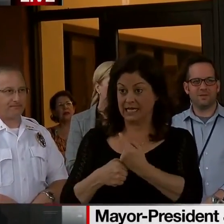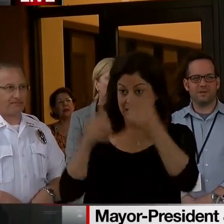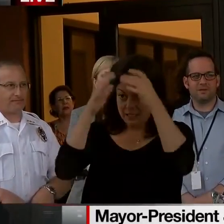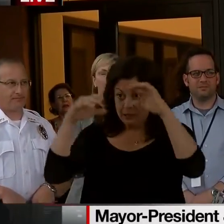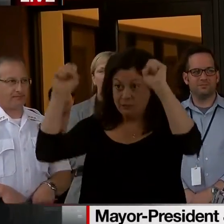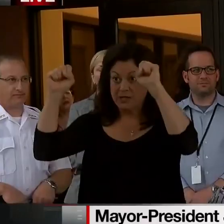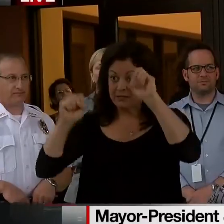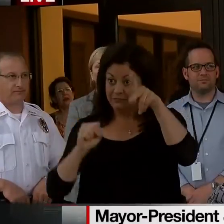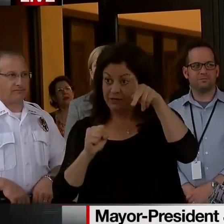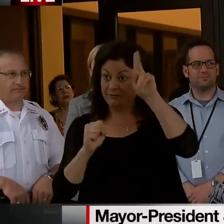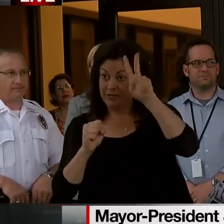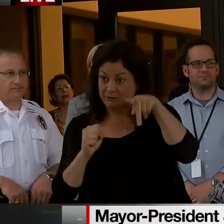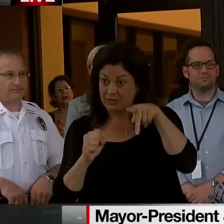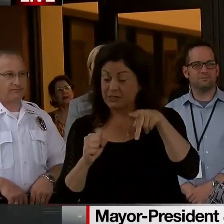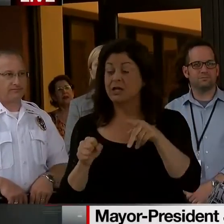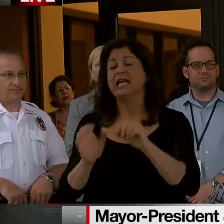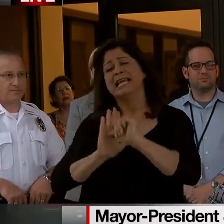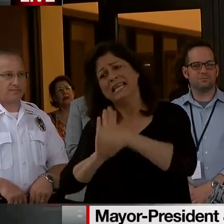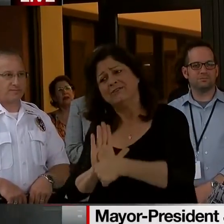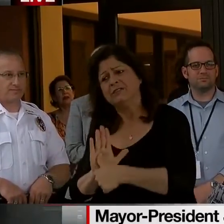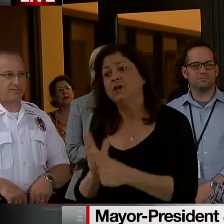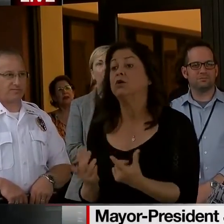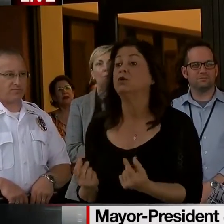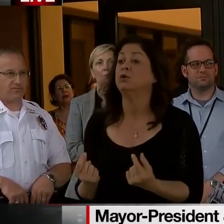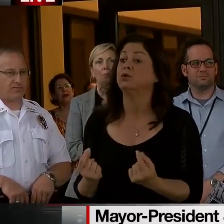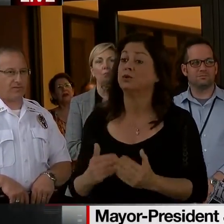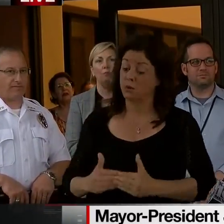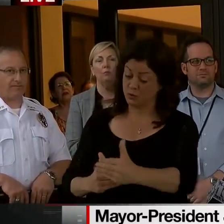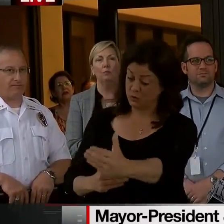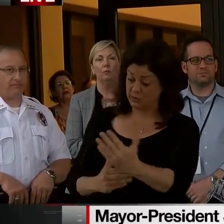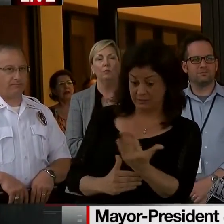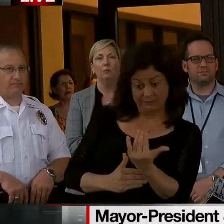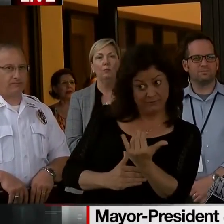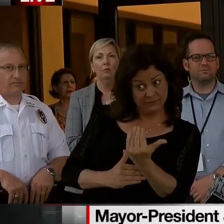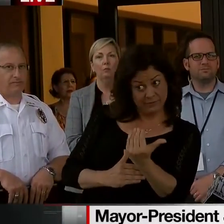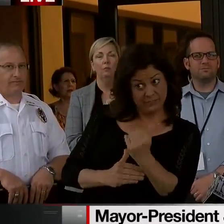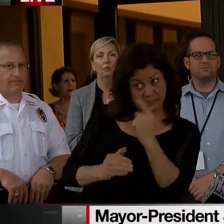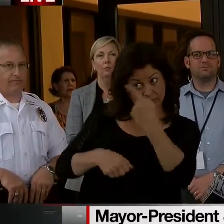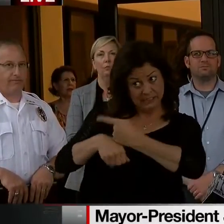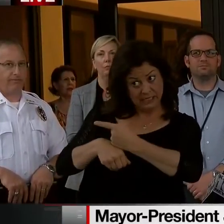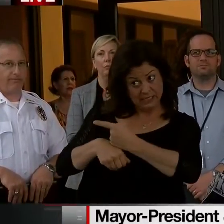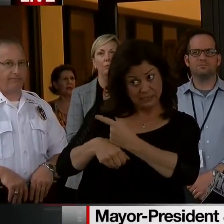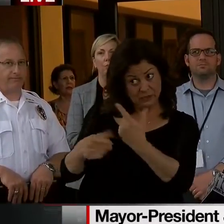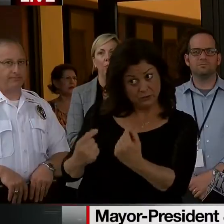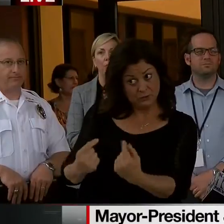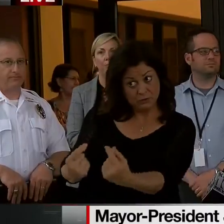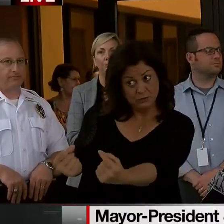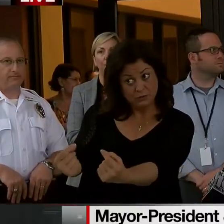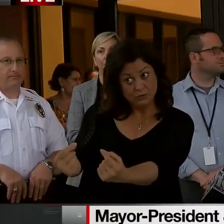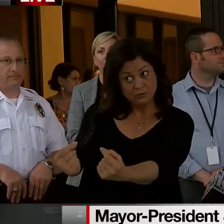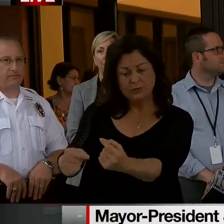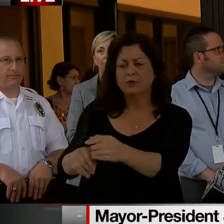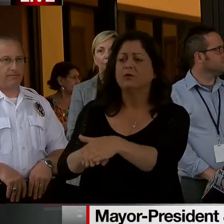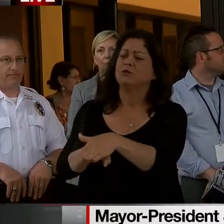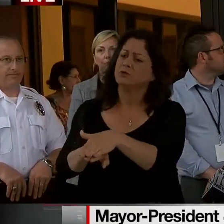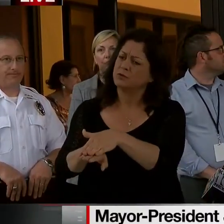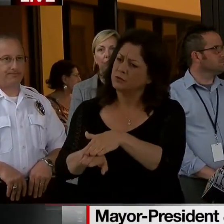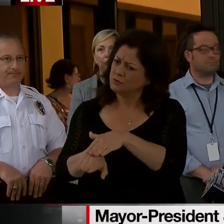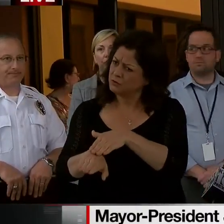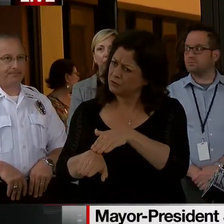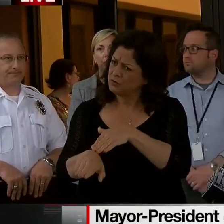the things all Americans can do over the next 15 days to help slow the spread of this virus. Listen and follow